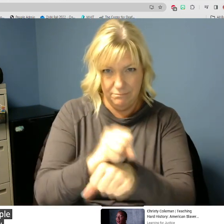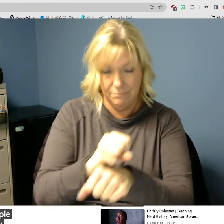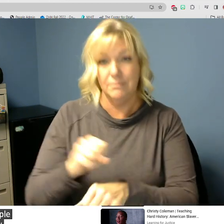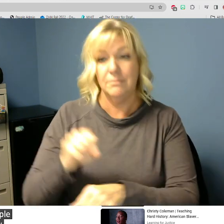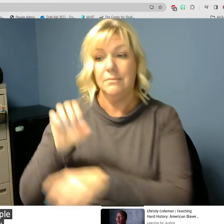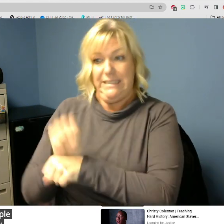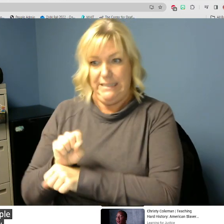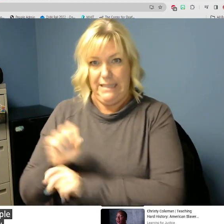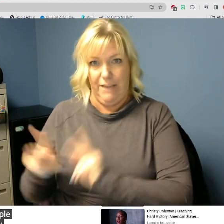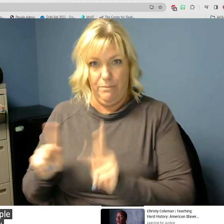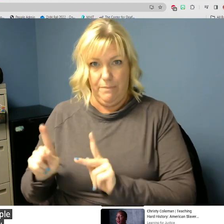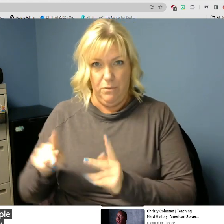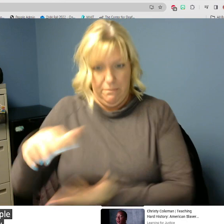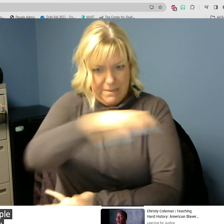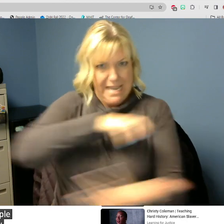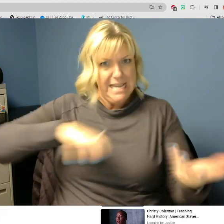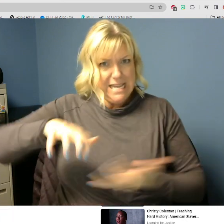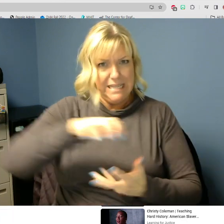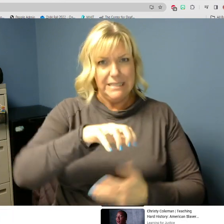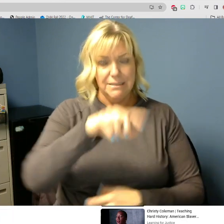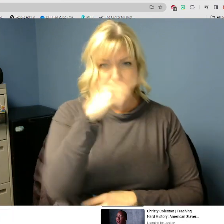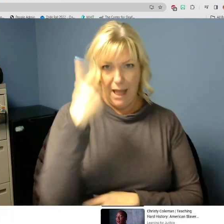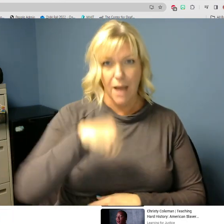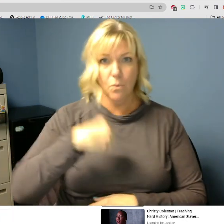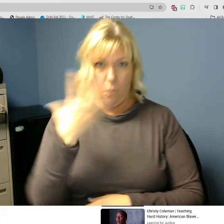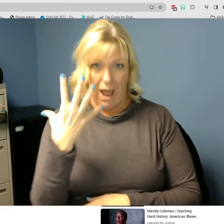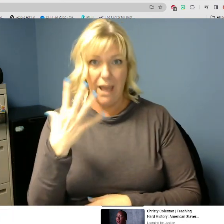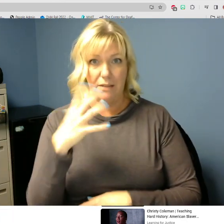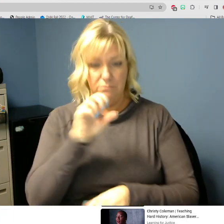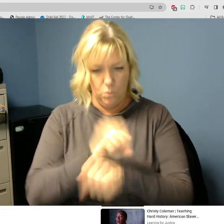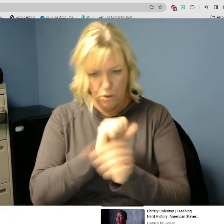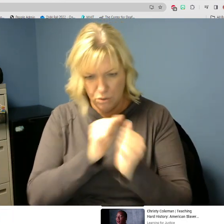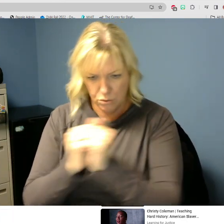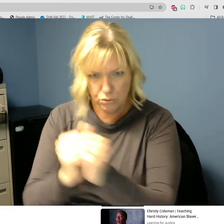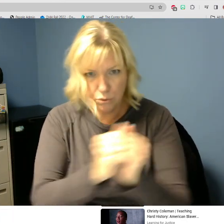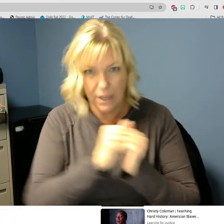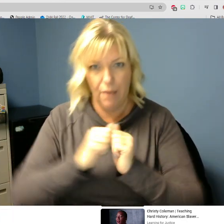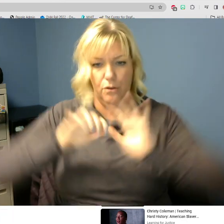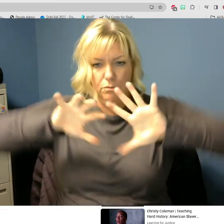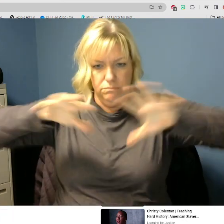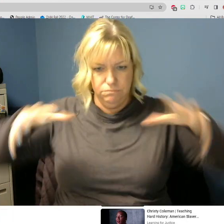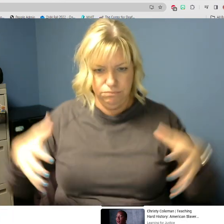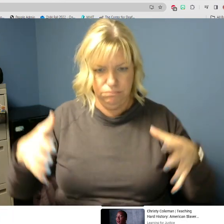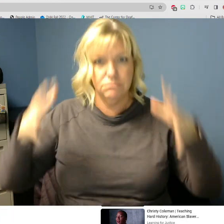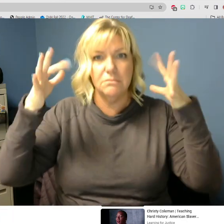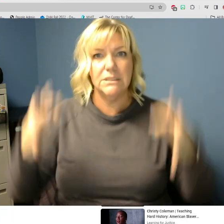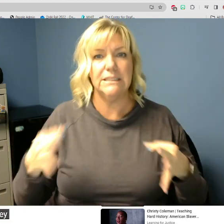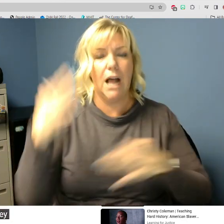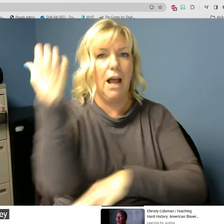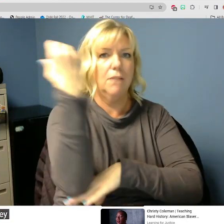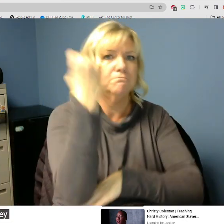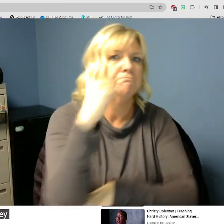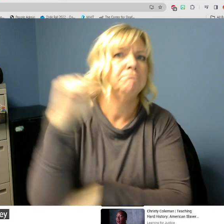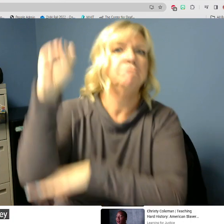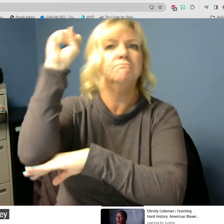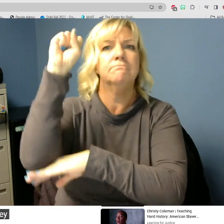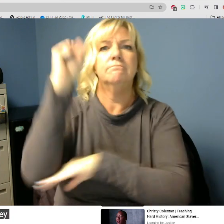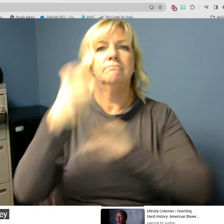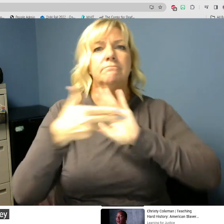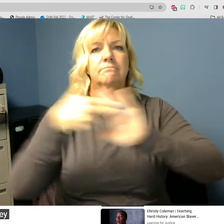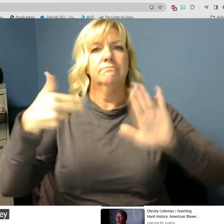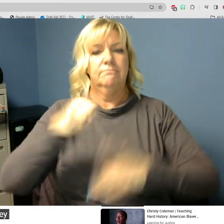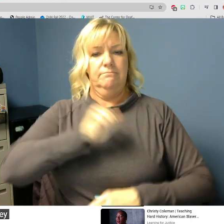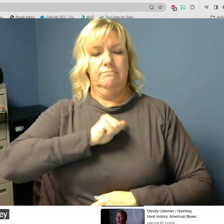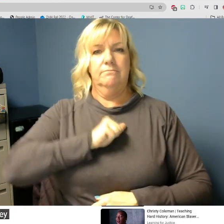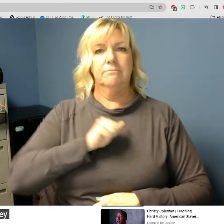people, and they rise up together and they call themselves the commons. They see themselves as the